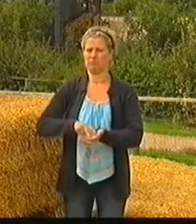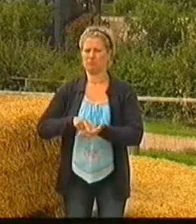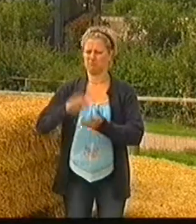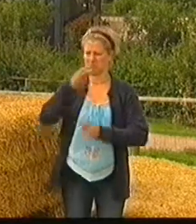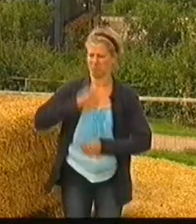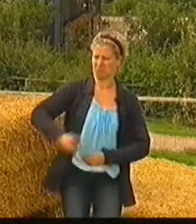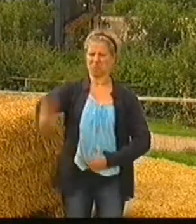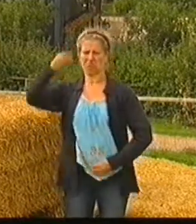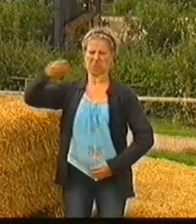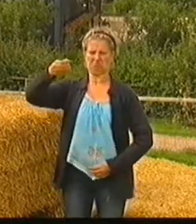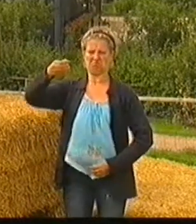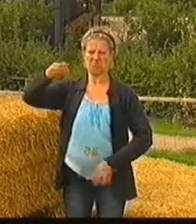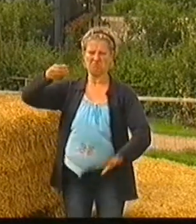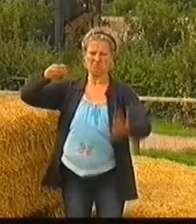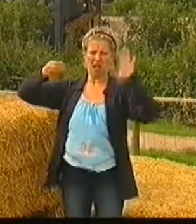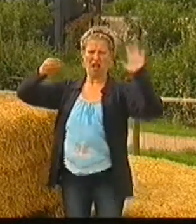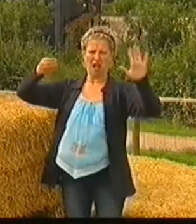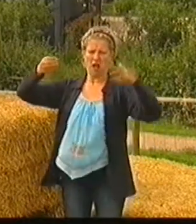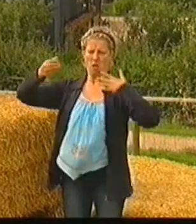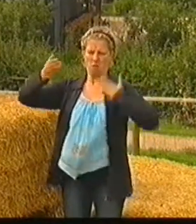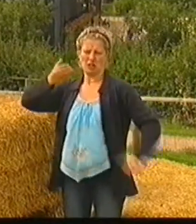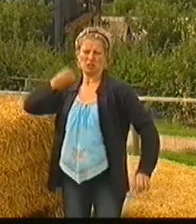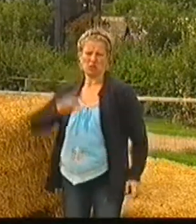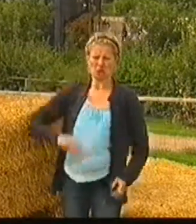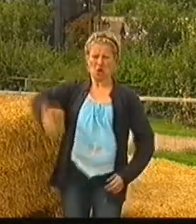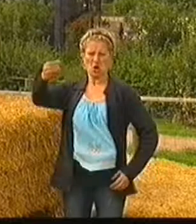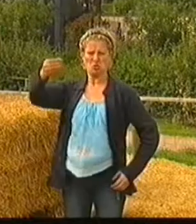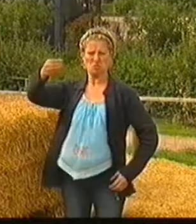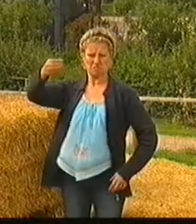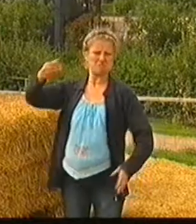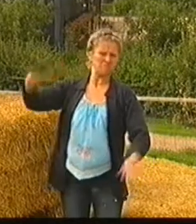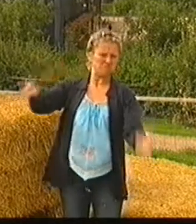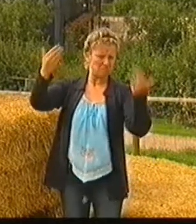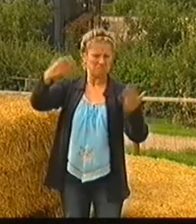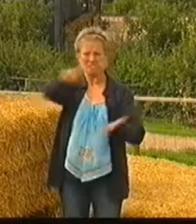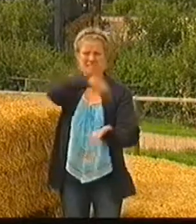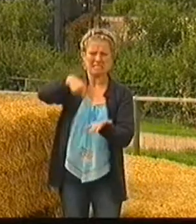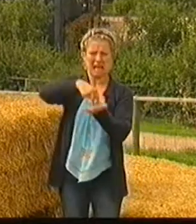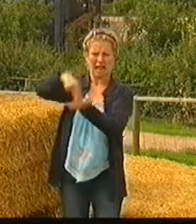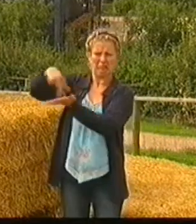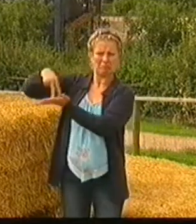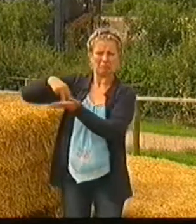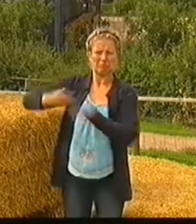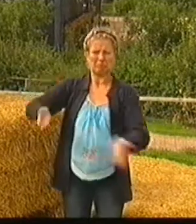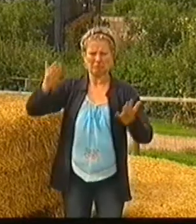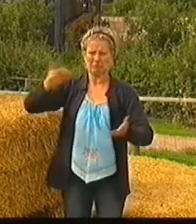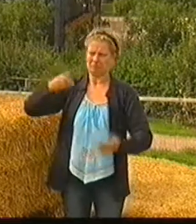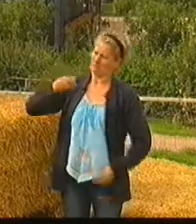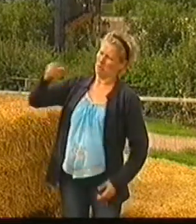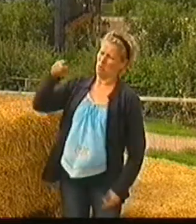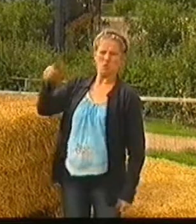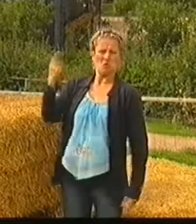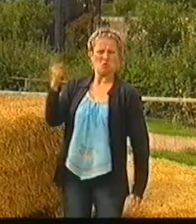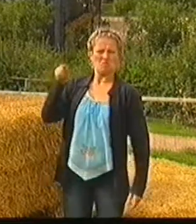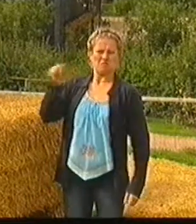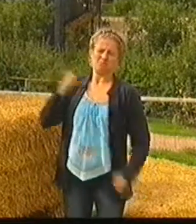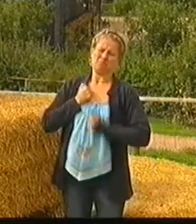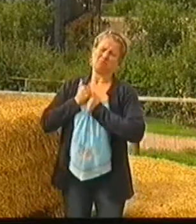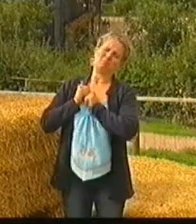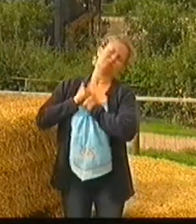He raised his glass of cider and called out, "A toast! I want you all to stand and drink a toast to our dear friend who